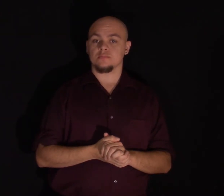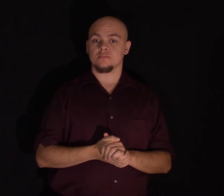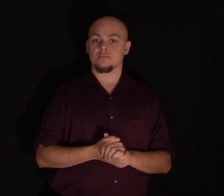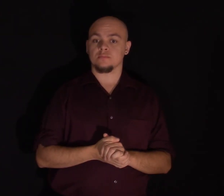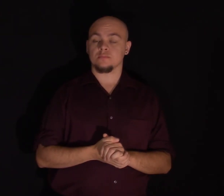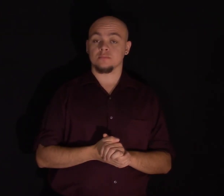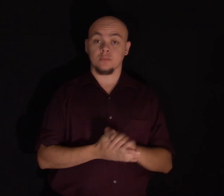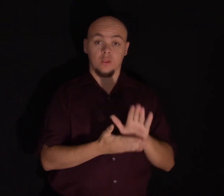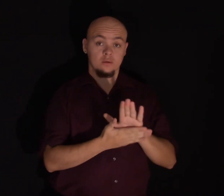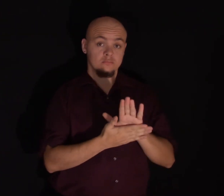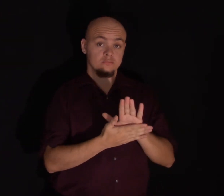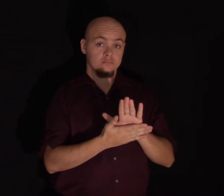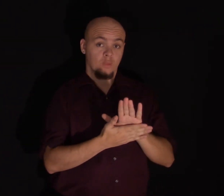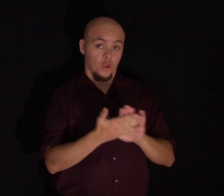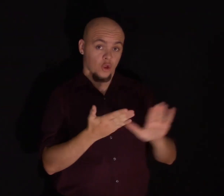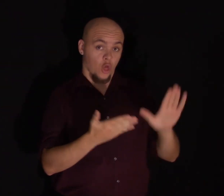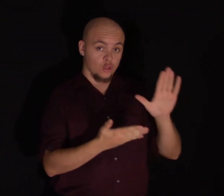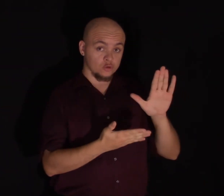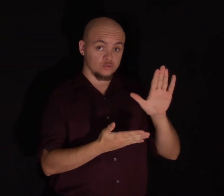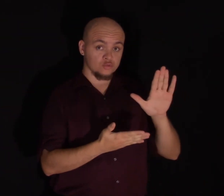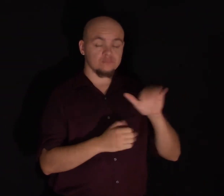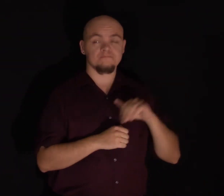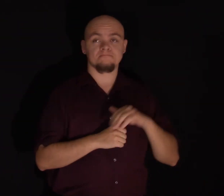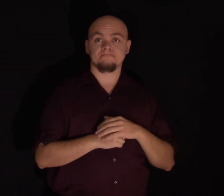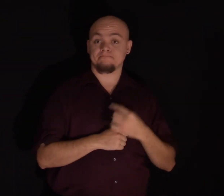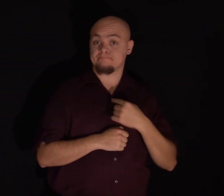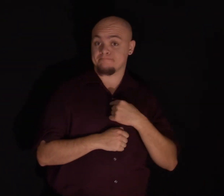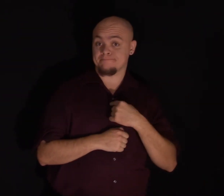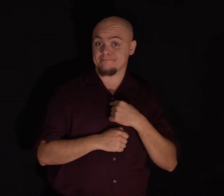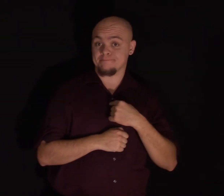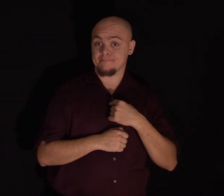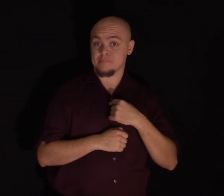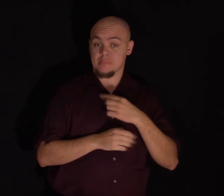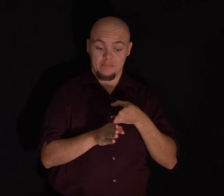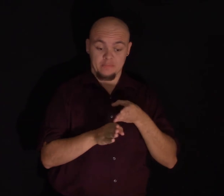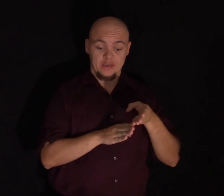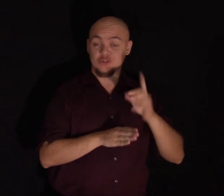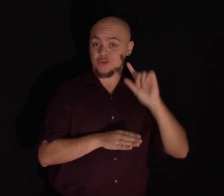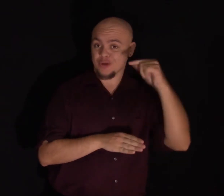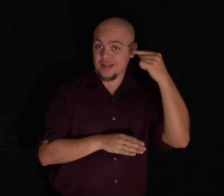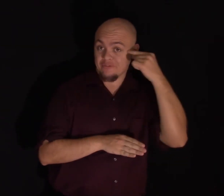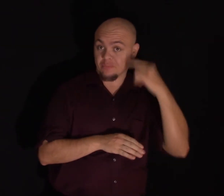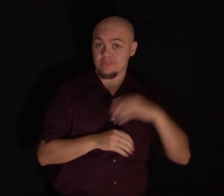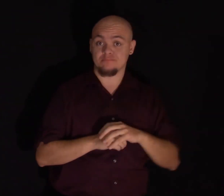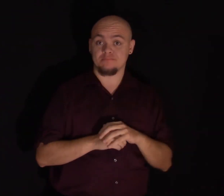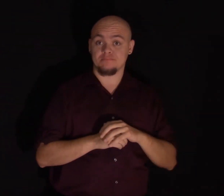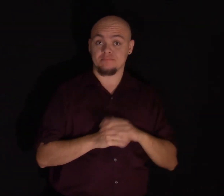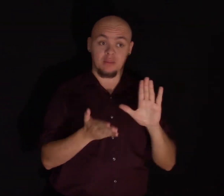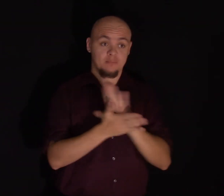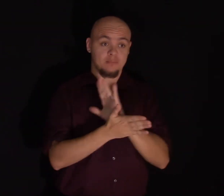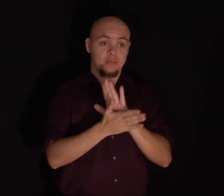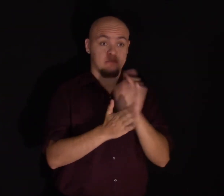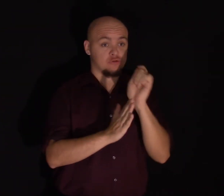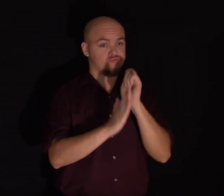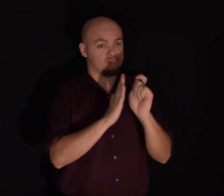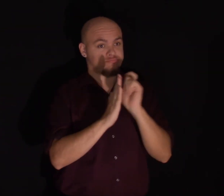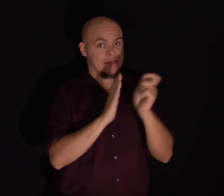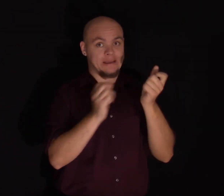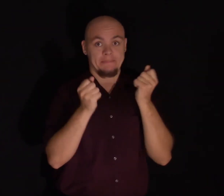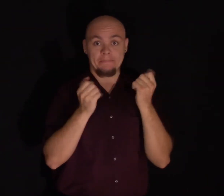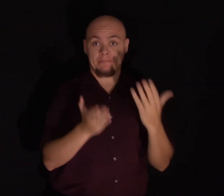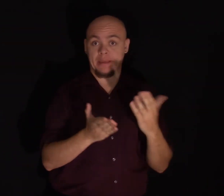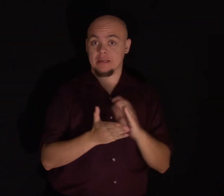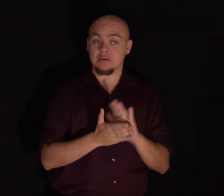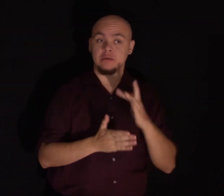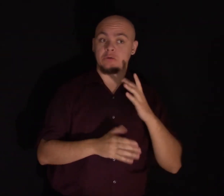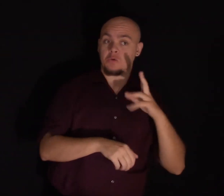so in college i was a government major which means i had to write a lot of papers now when a normal student writes